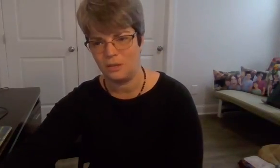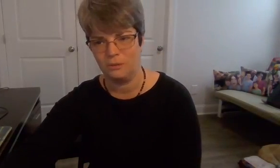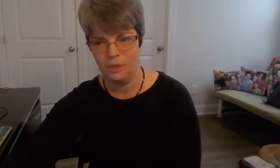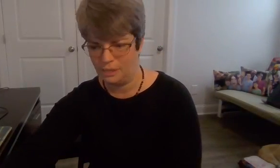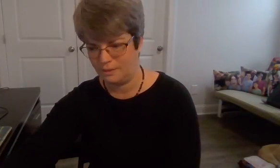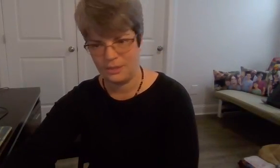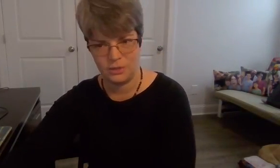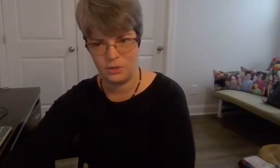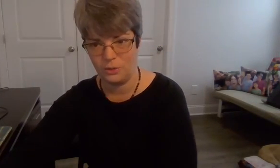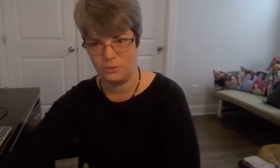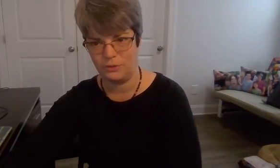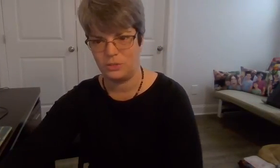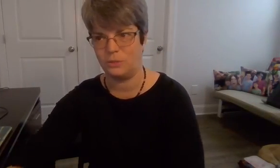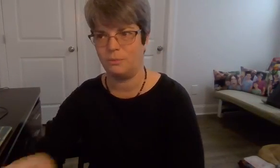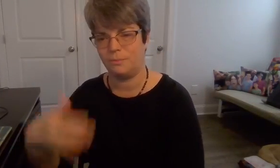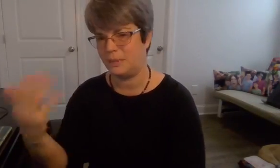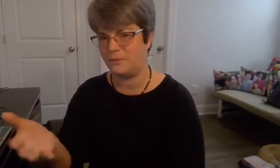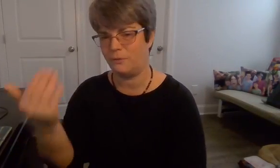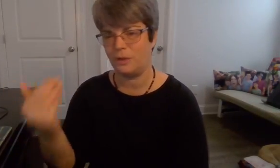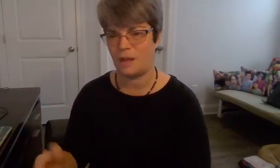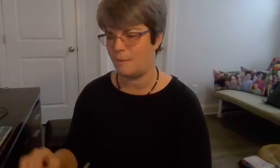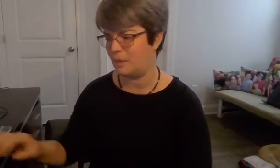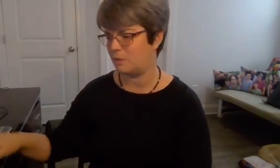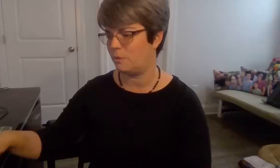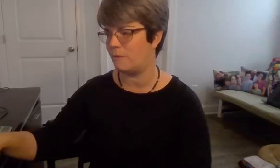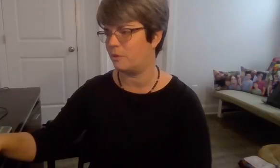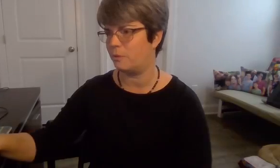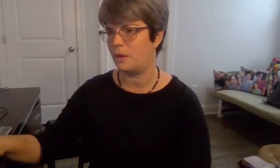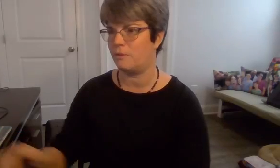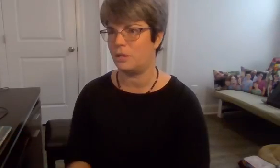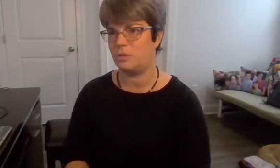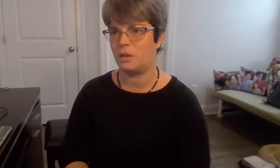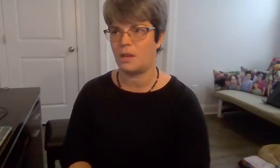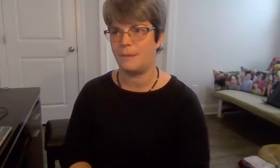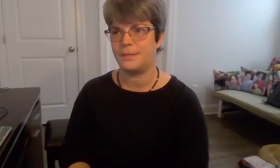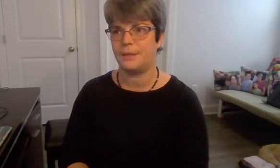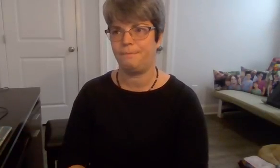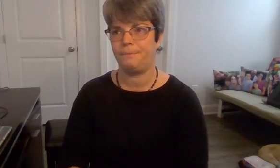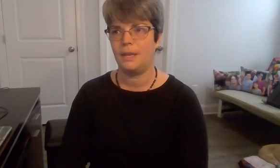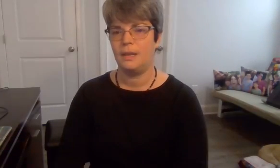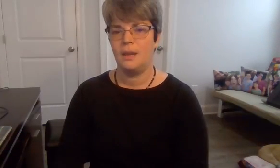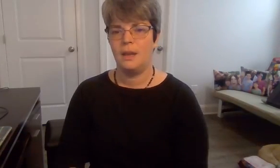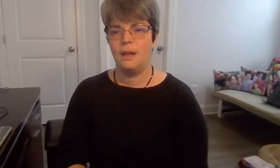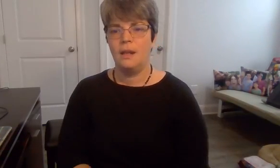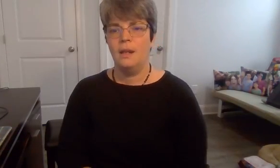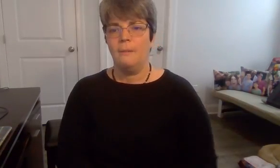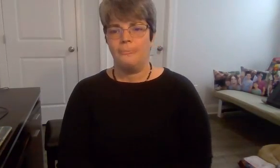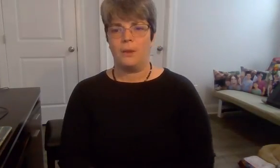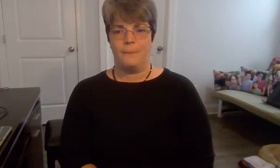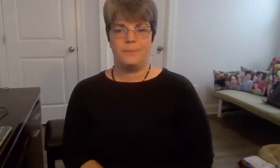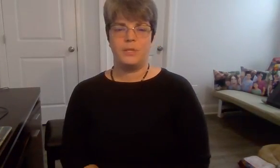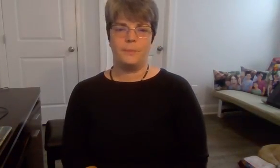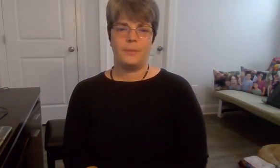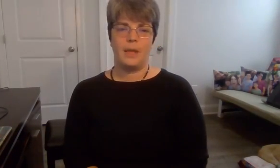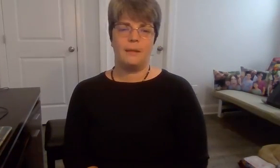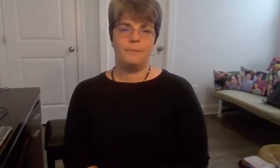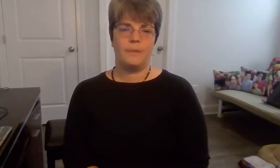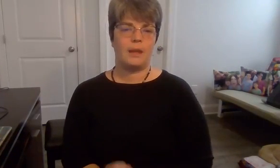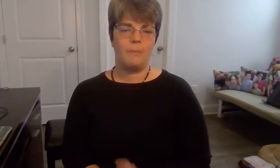you things that are useful. So please feel free to comment on whatever it is you want to comment on. Okay, so a couple